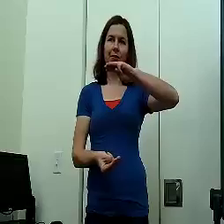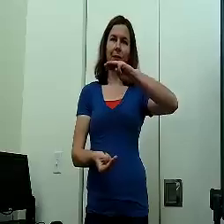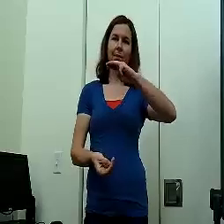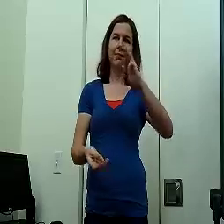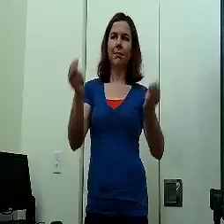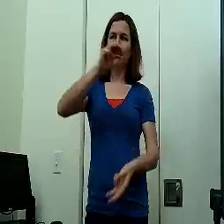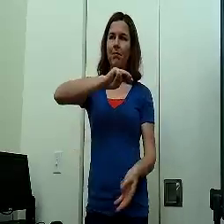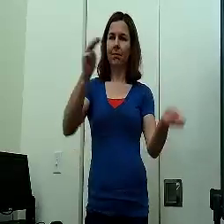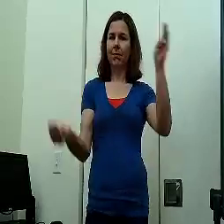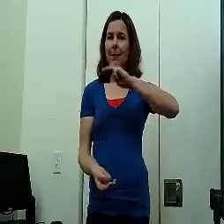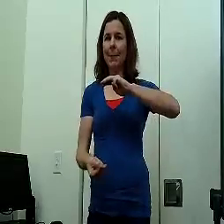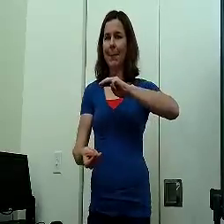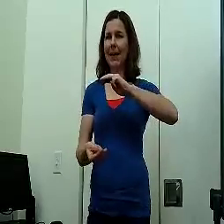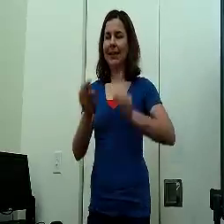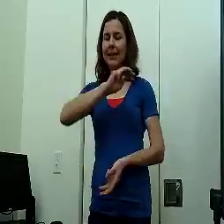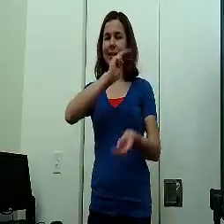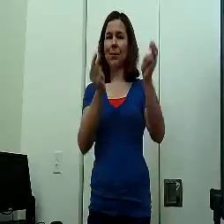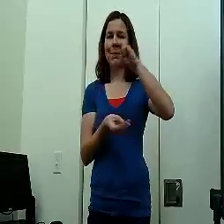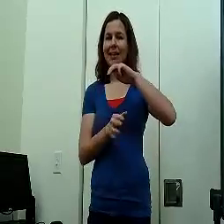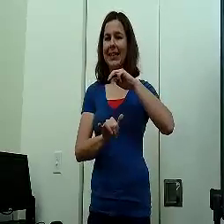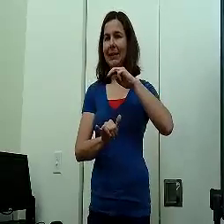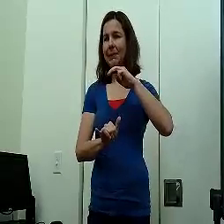over. Mess, so messy.